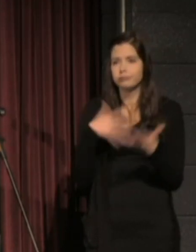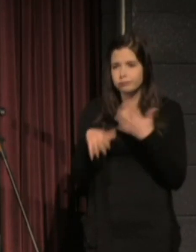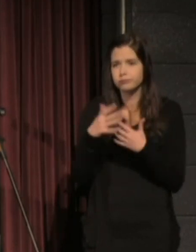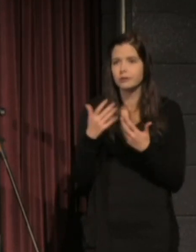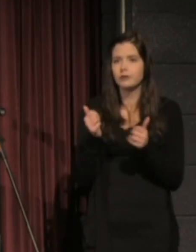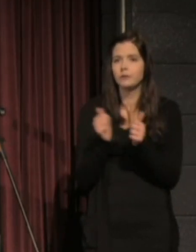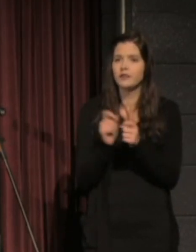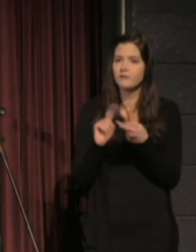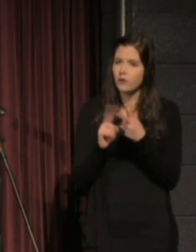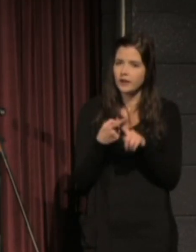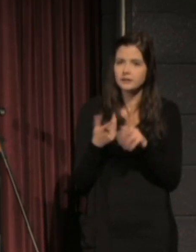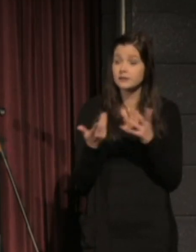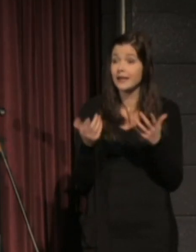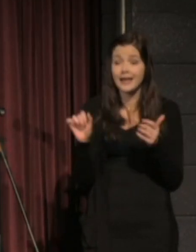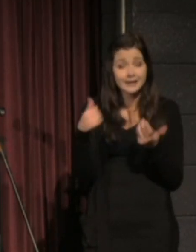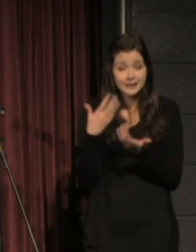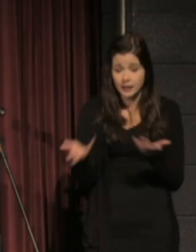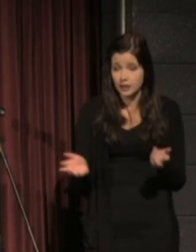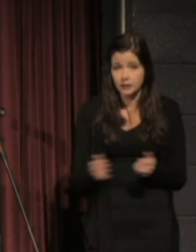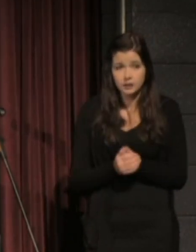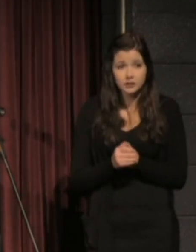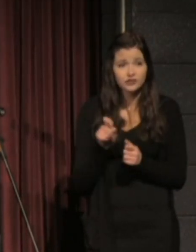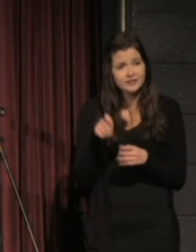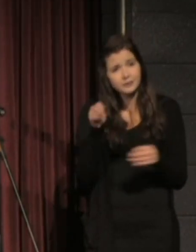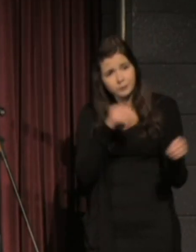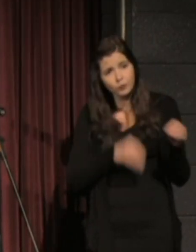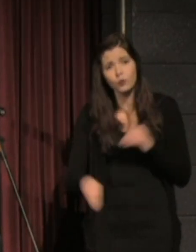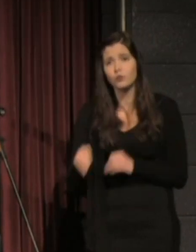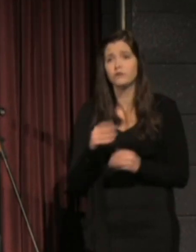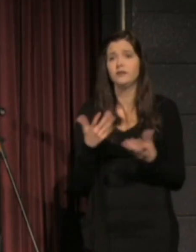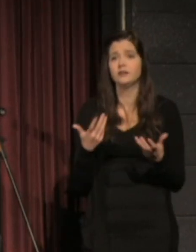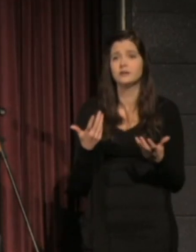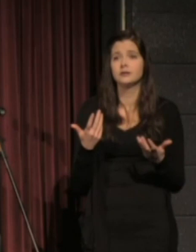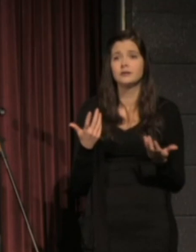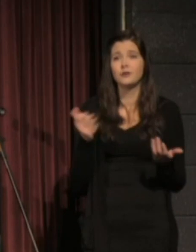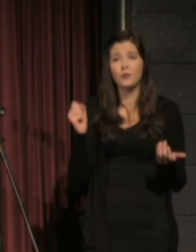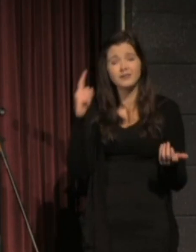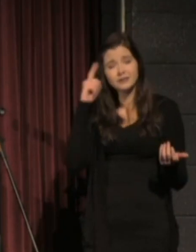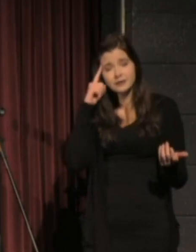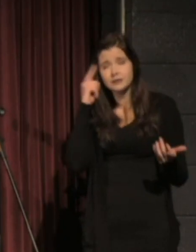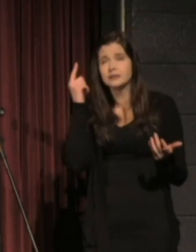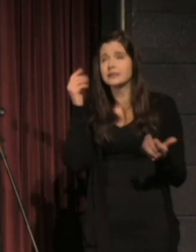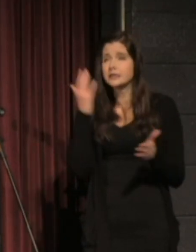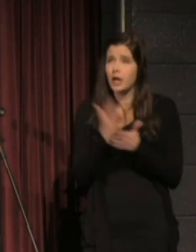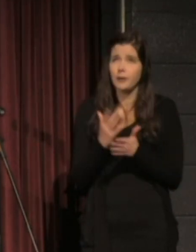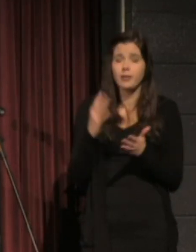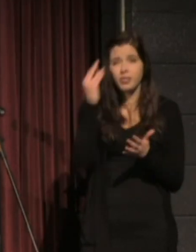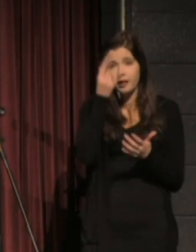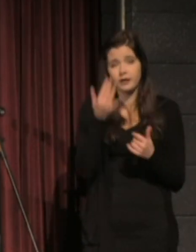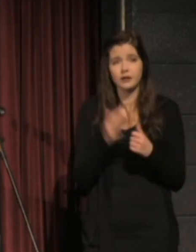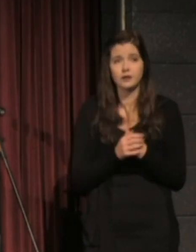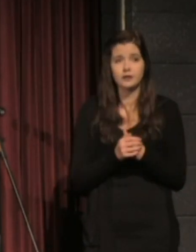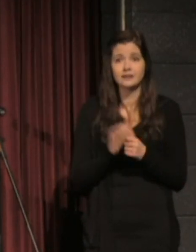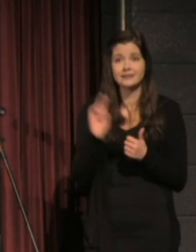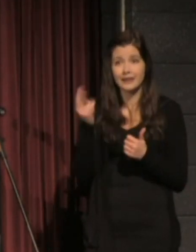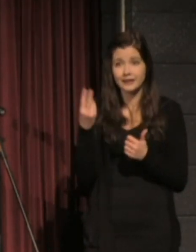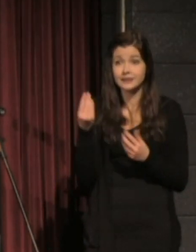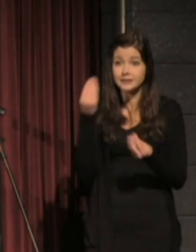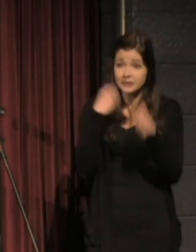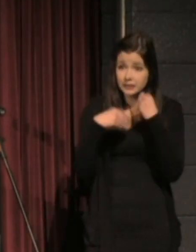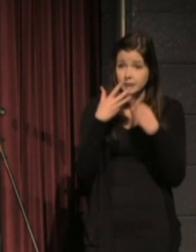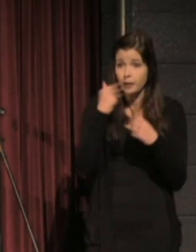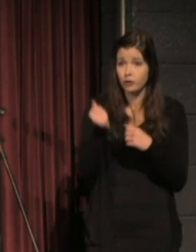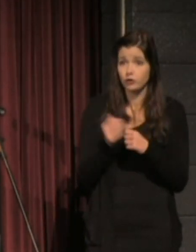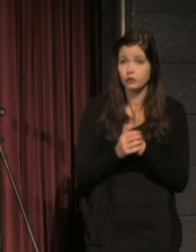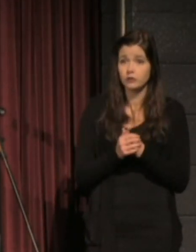would work. I just needed to get my body moving to get out of my head. The second piece was nutrition. I discovered